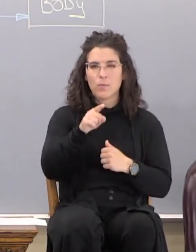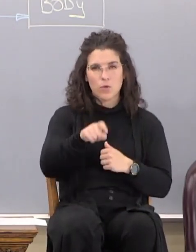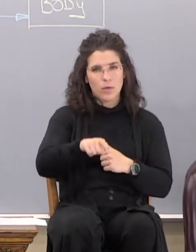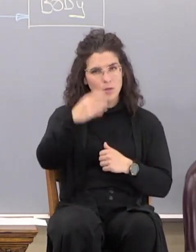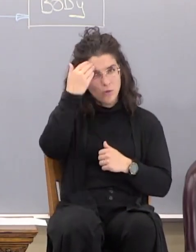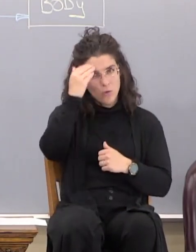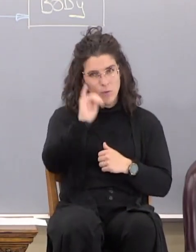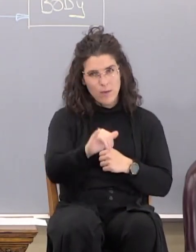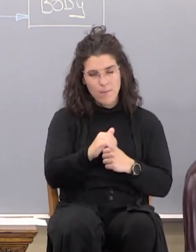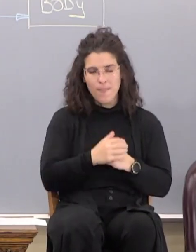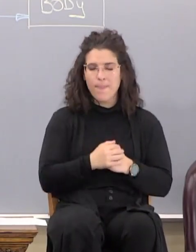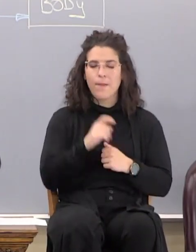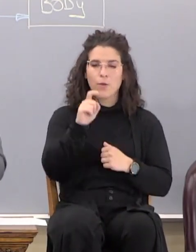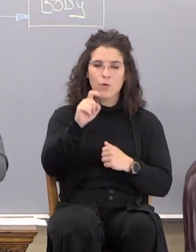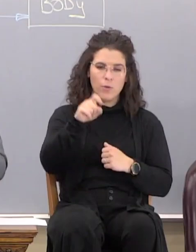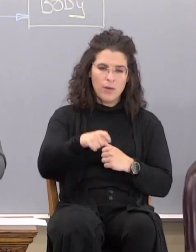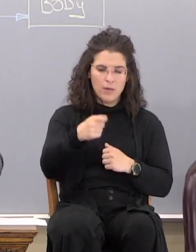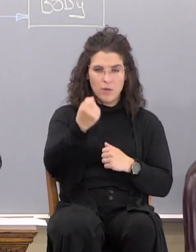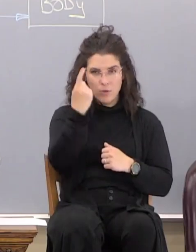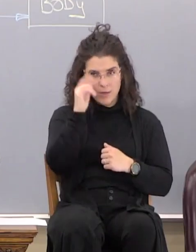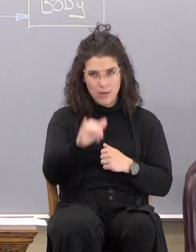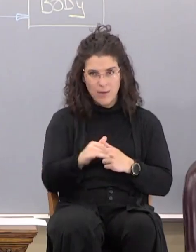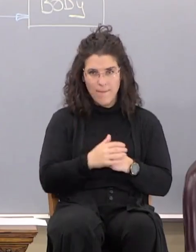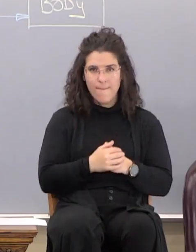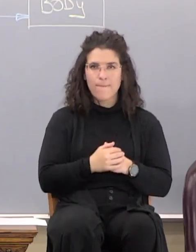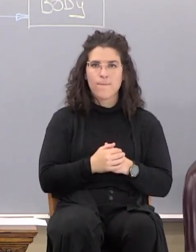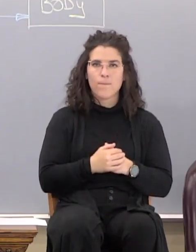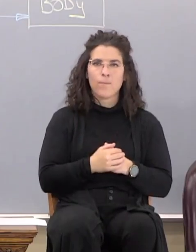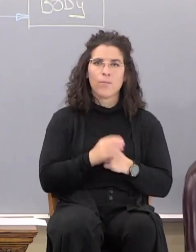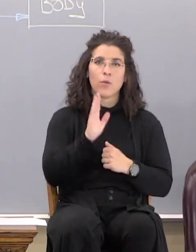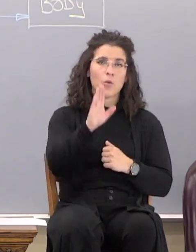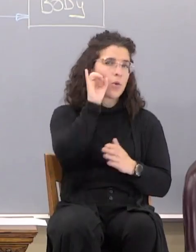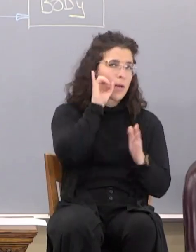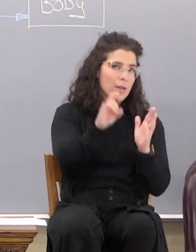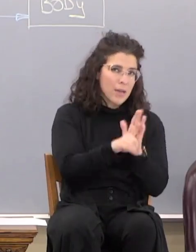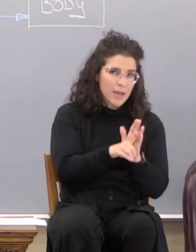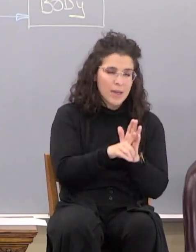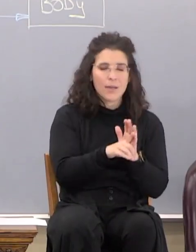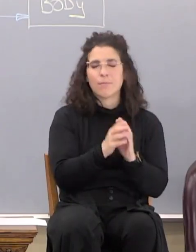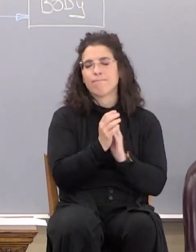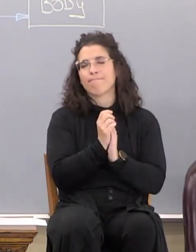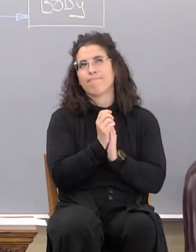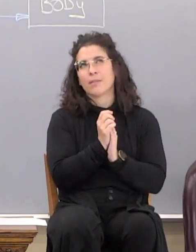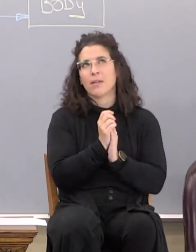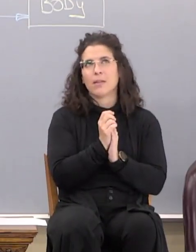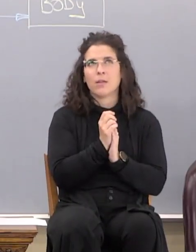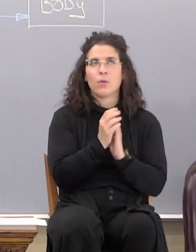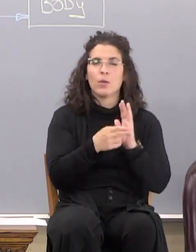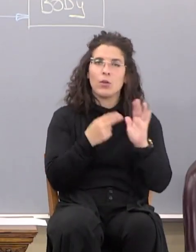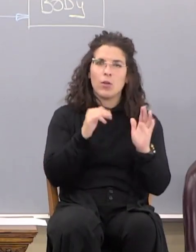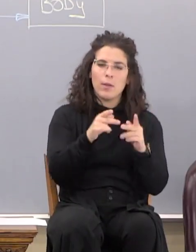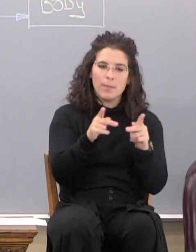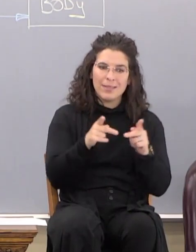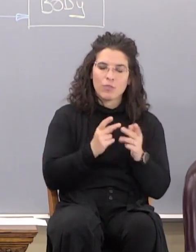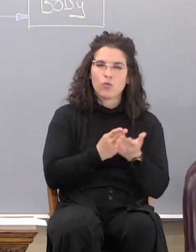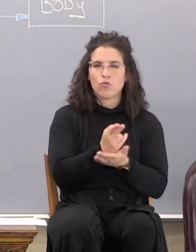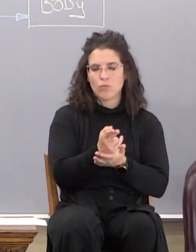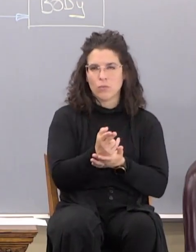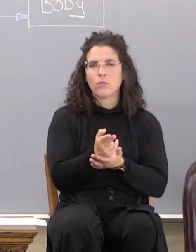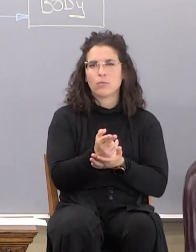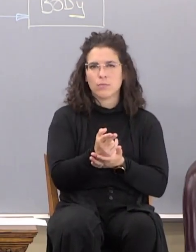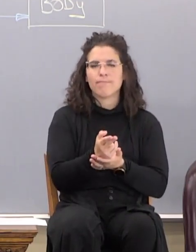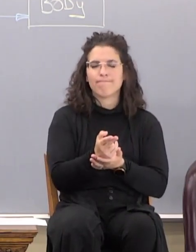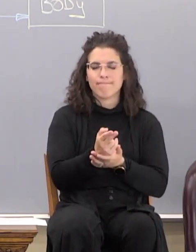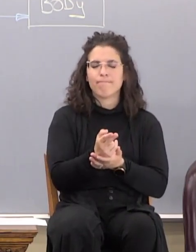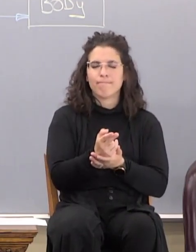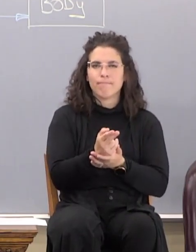that. You need to understand that. Your identity, and we call that positional truth.